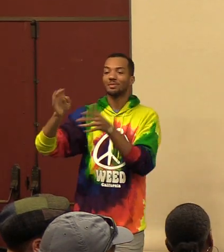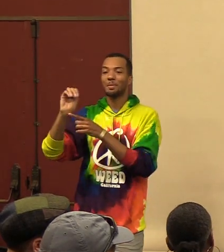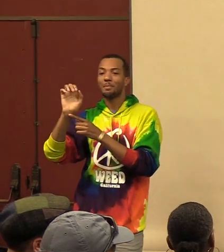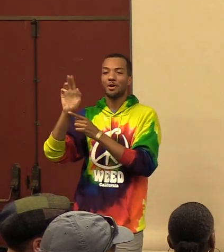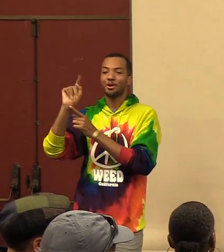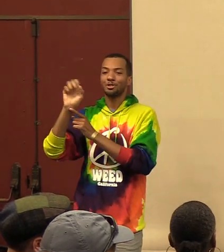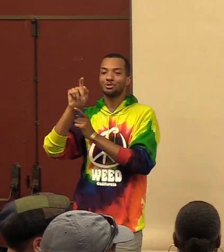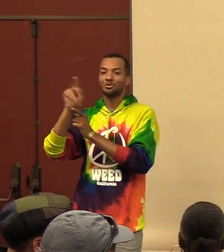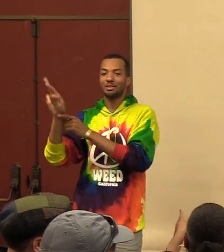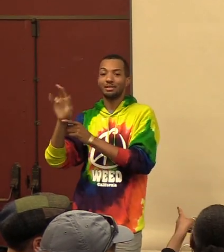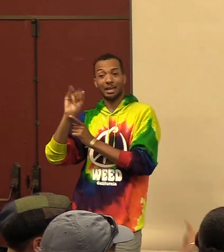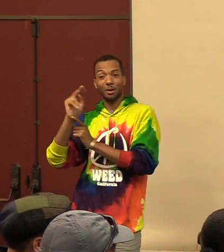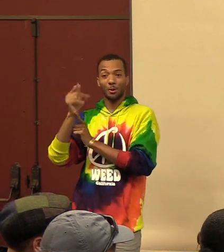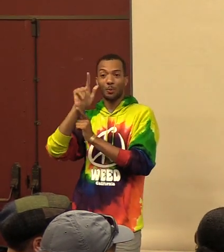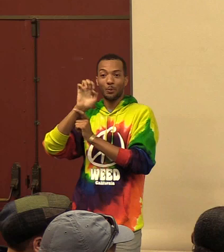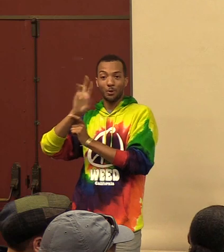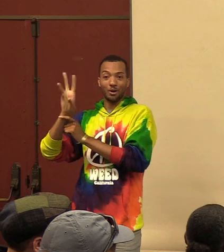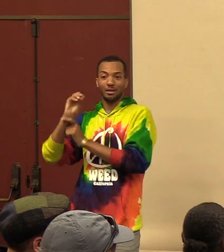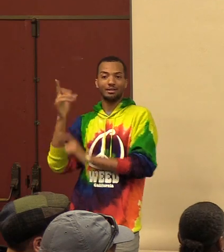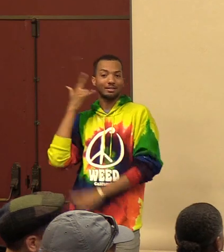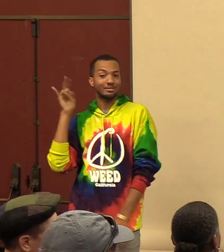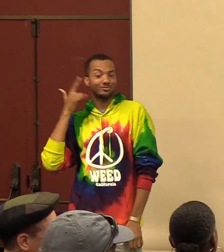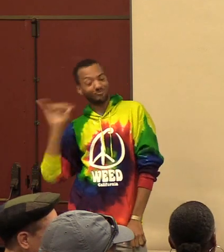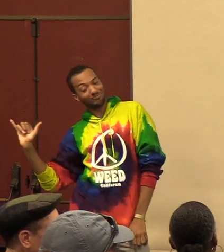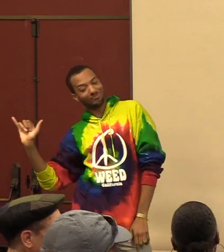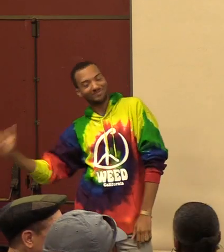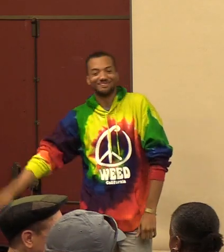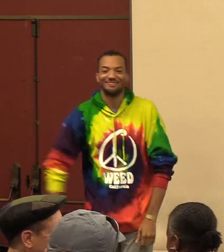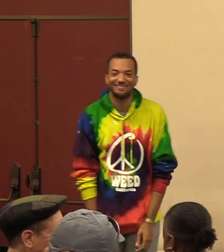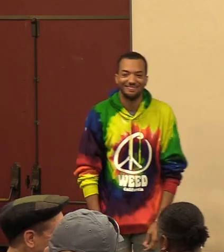Street in Inglewood, California.